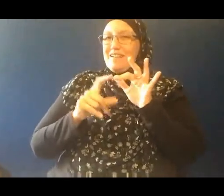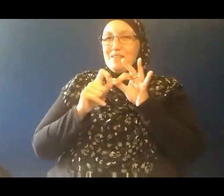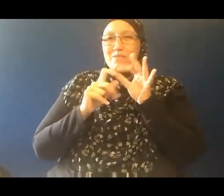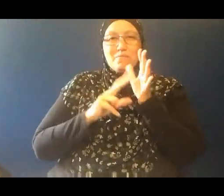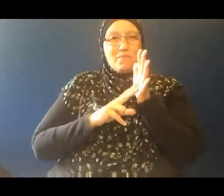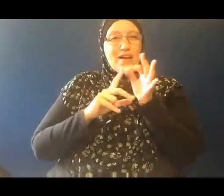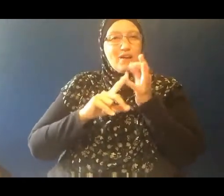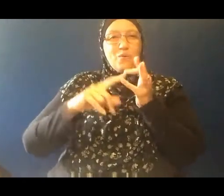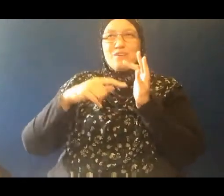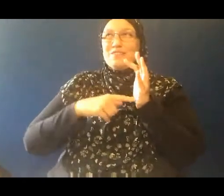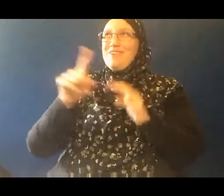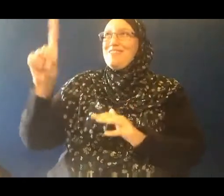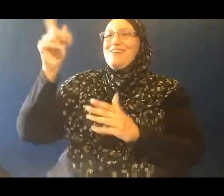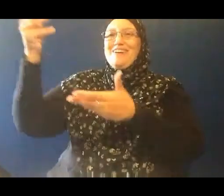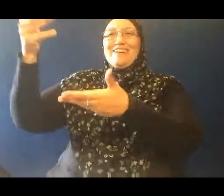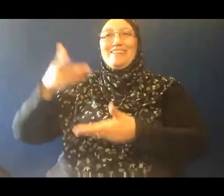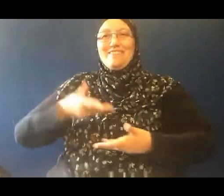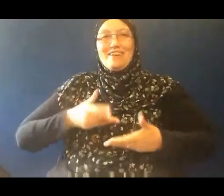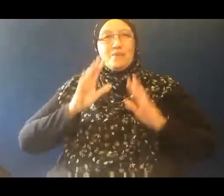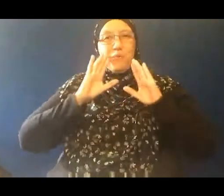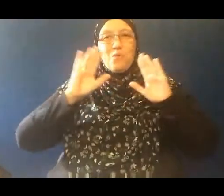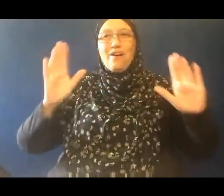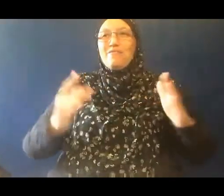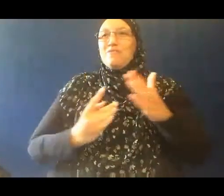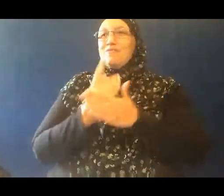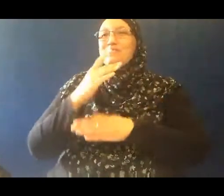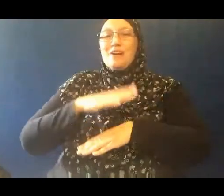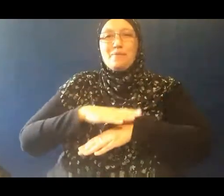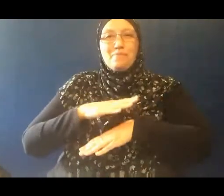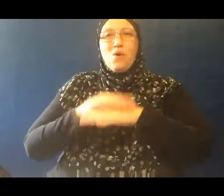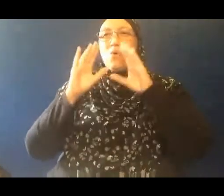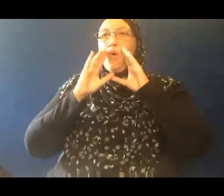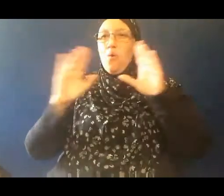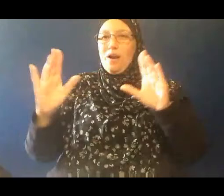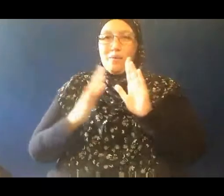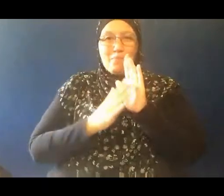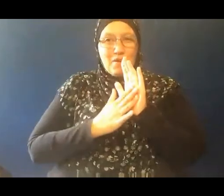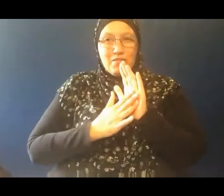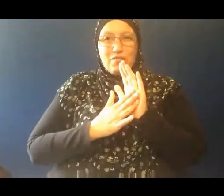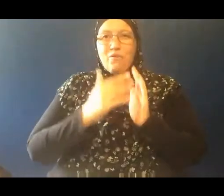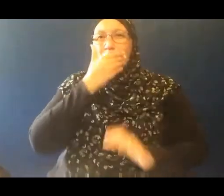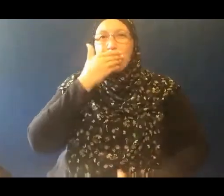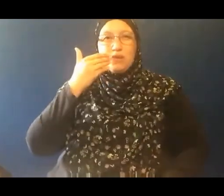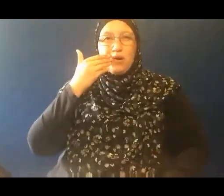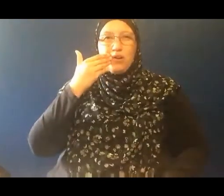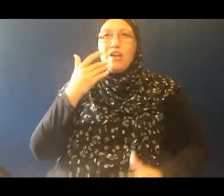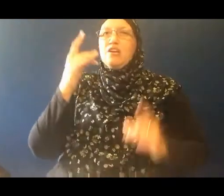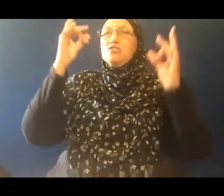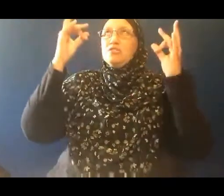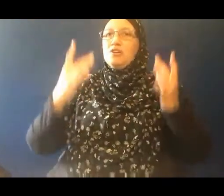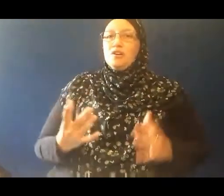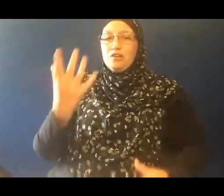I'm talking about the holy months of Ramadan. Inshallah, tonight with the assistance of Sister Rebeka from